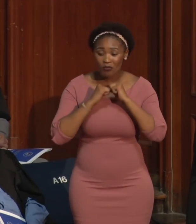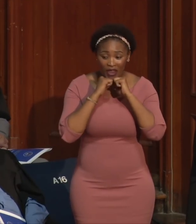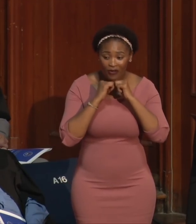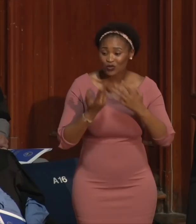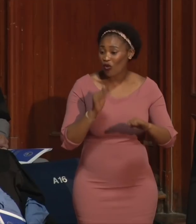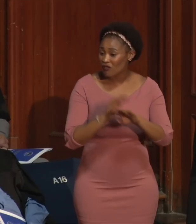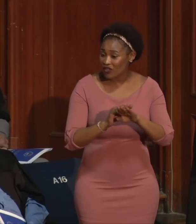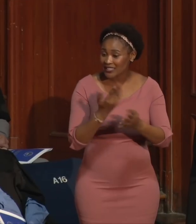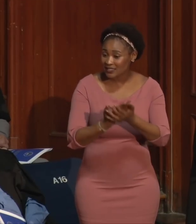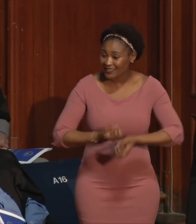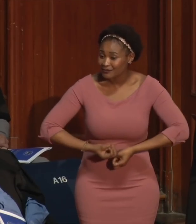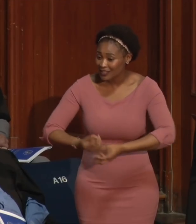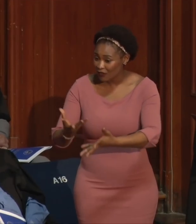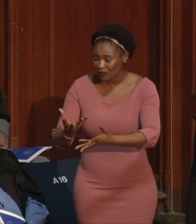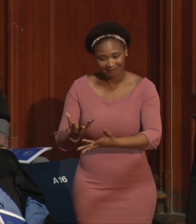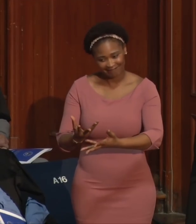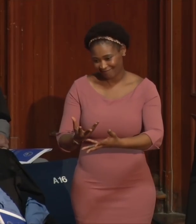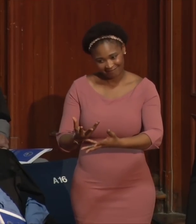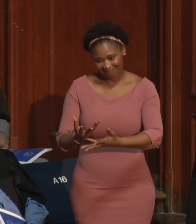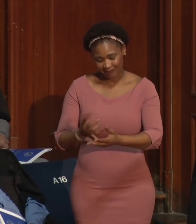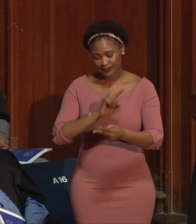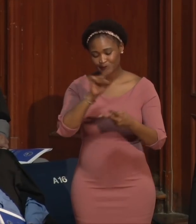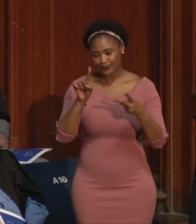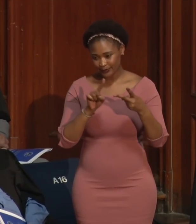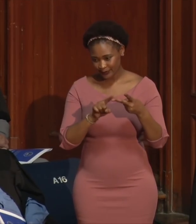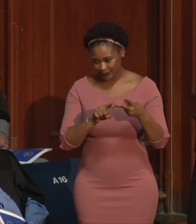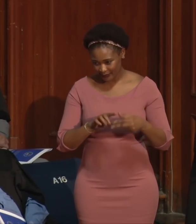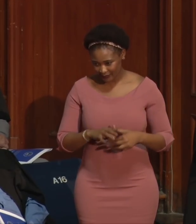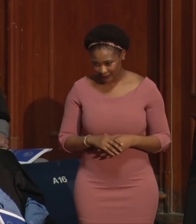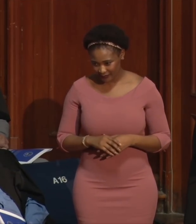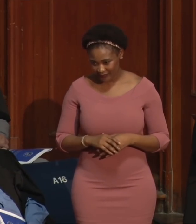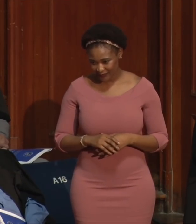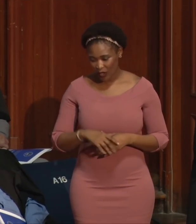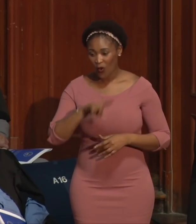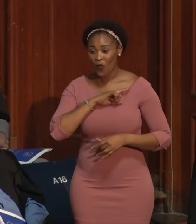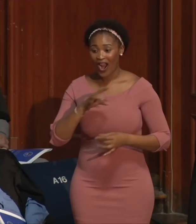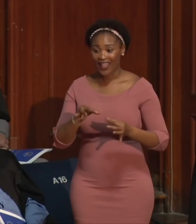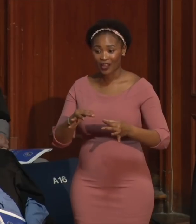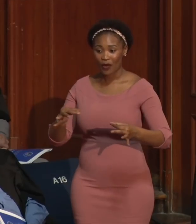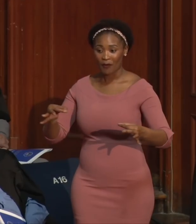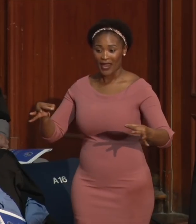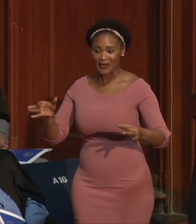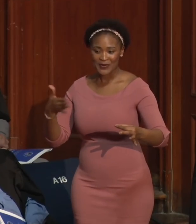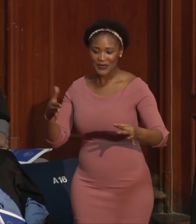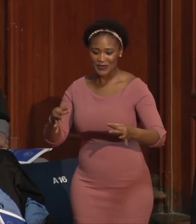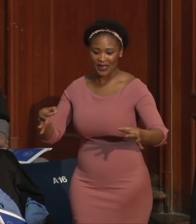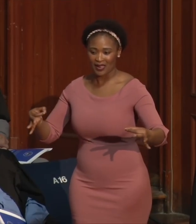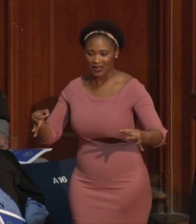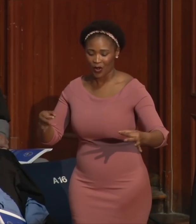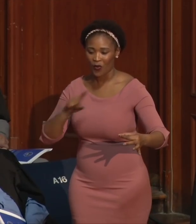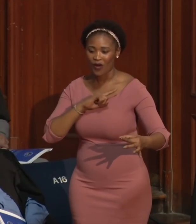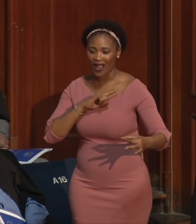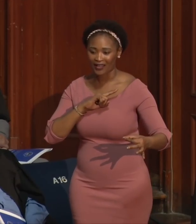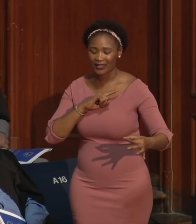that for you. The second reason that the rubber band may not have any tension is that on the